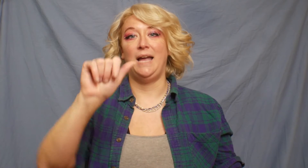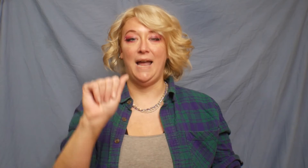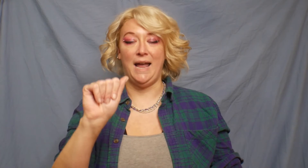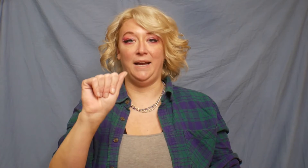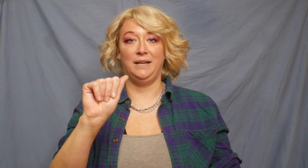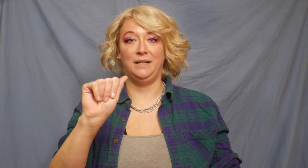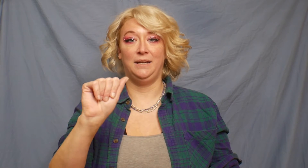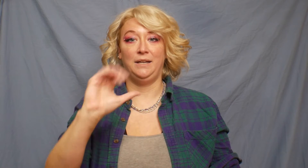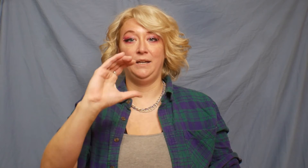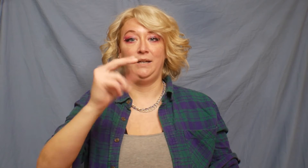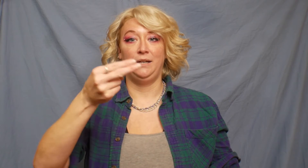C-H-I-N-C-H-I-L-L-A.